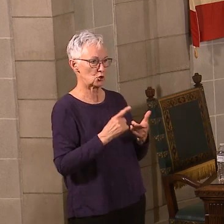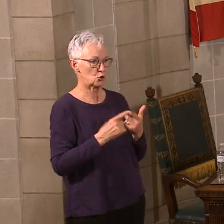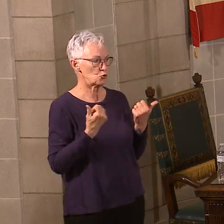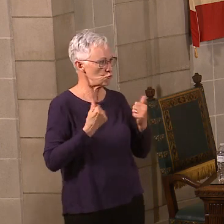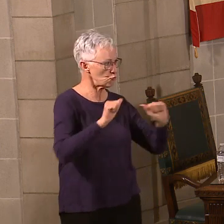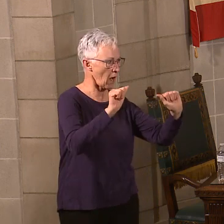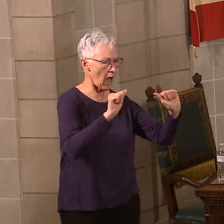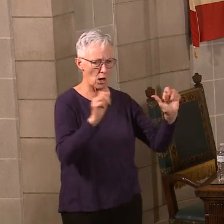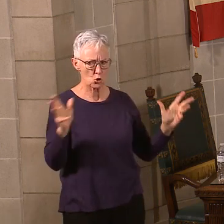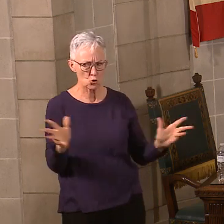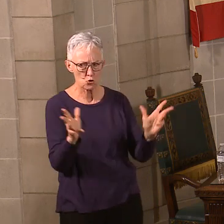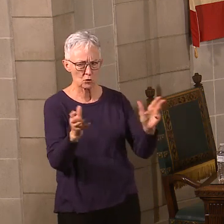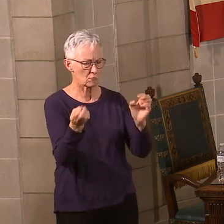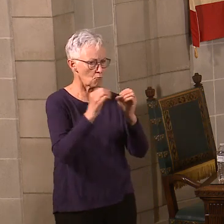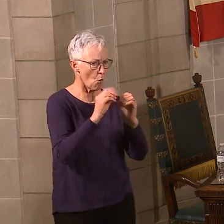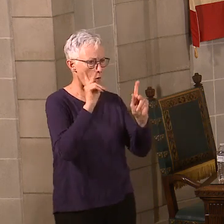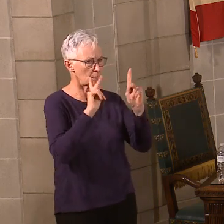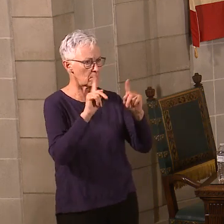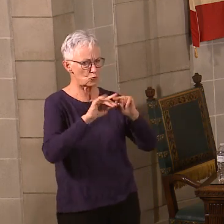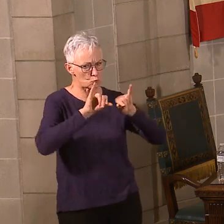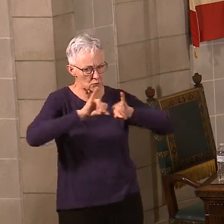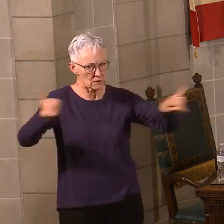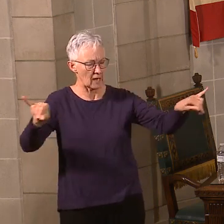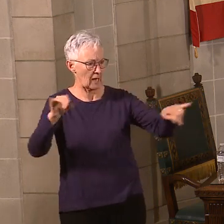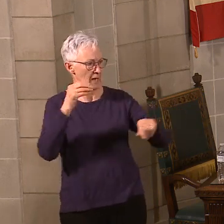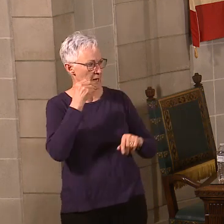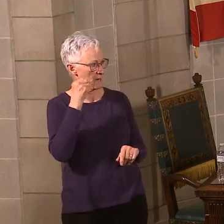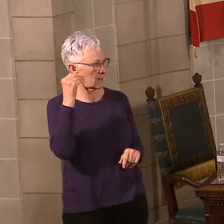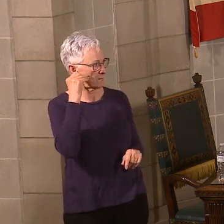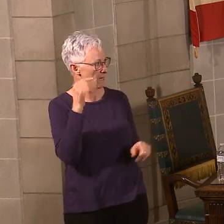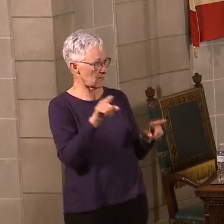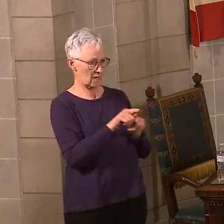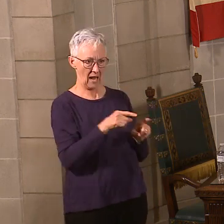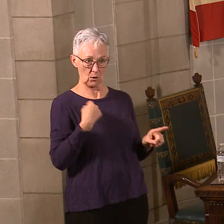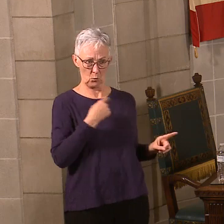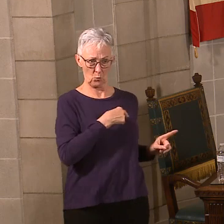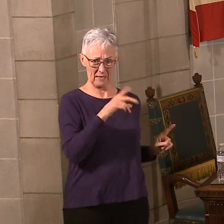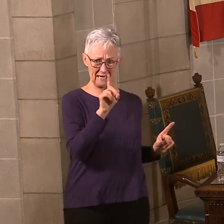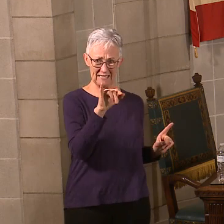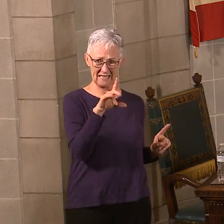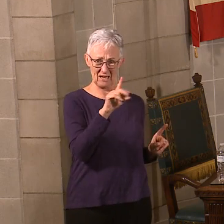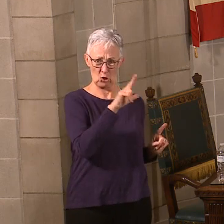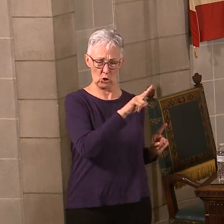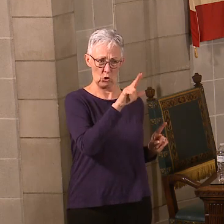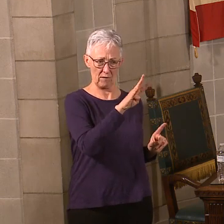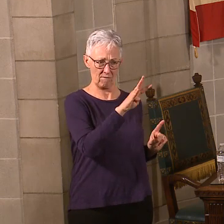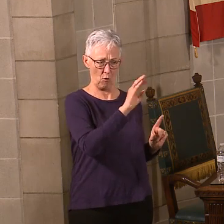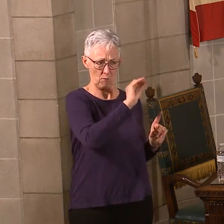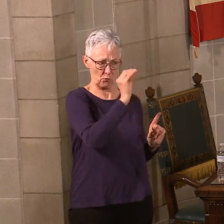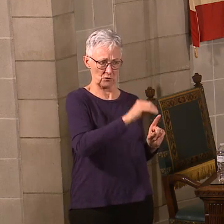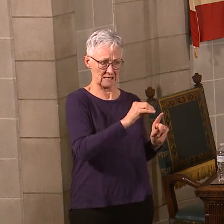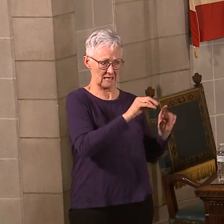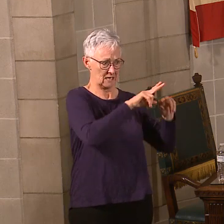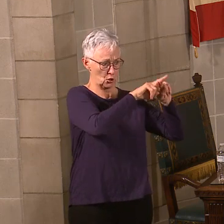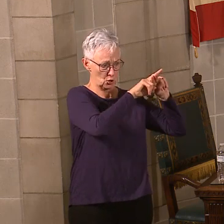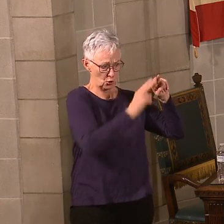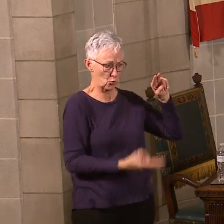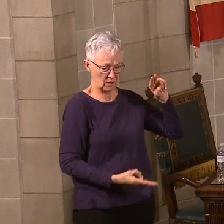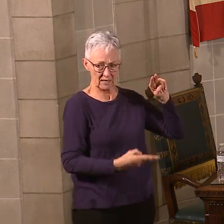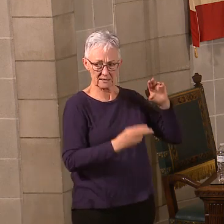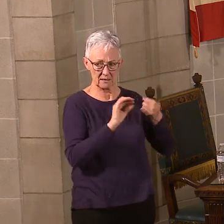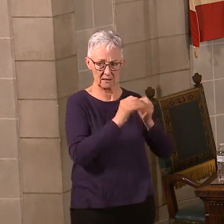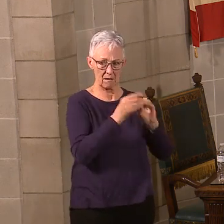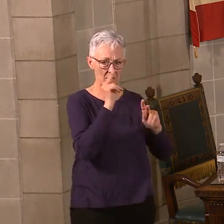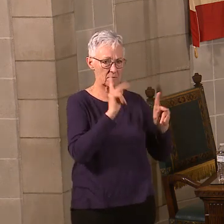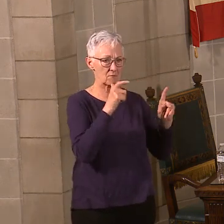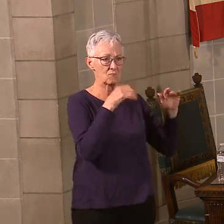Google data, we're like, hey, we did great in some areas, like 34% reduction going into retail and entertainment venues, but only